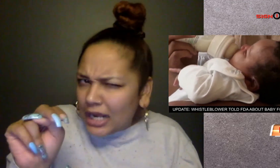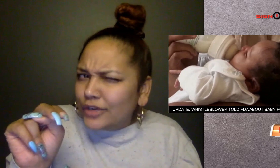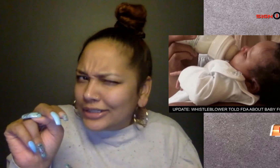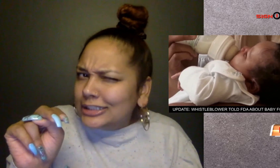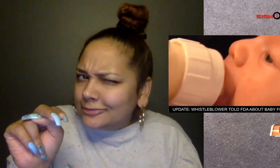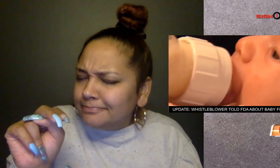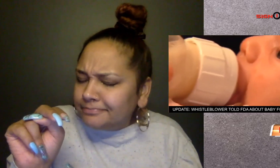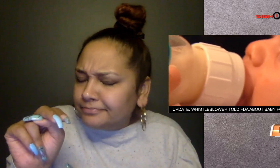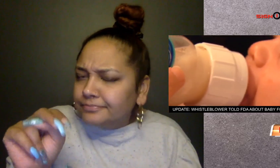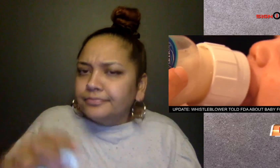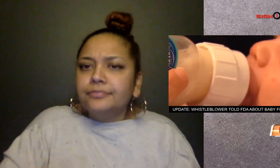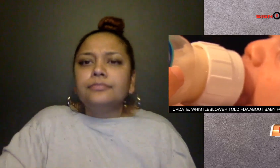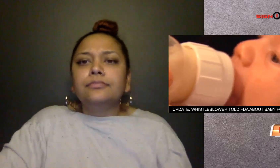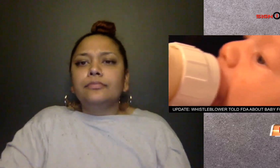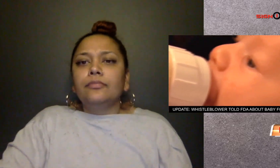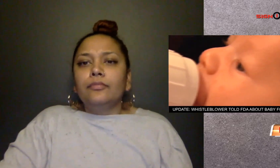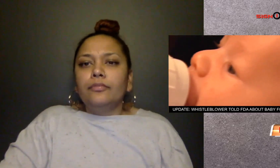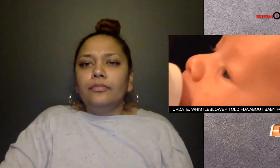January